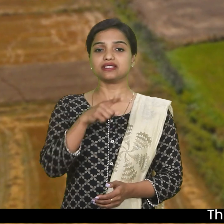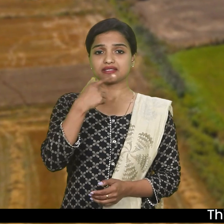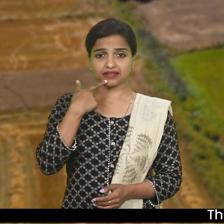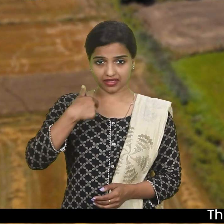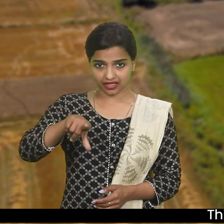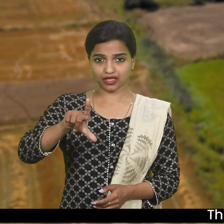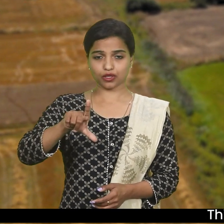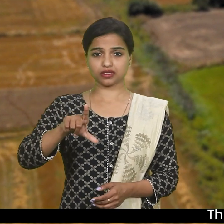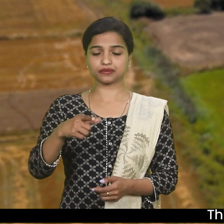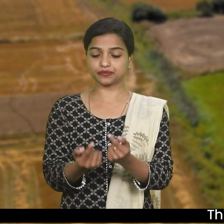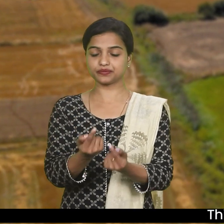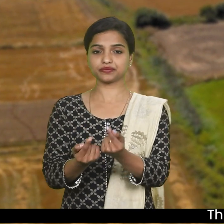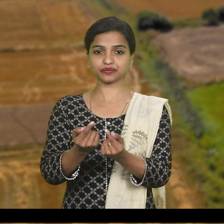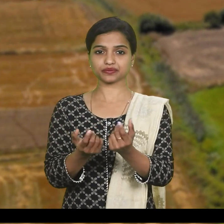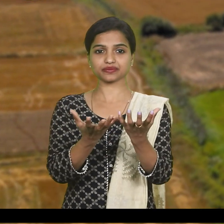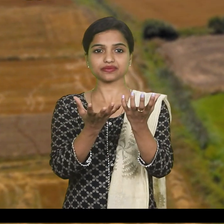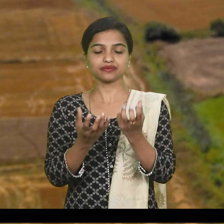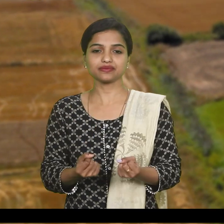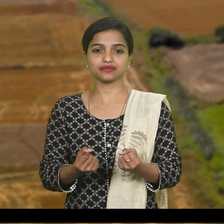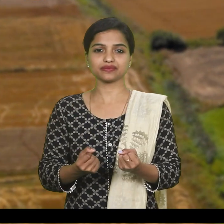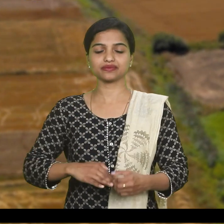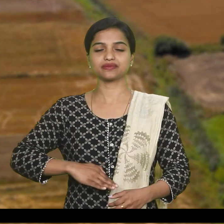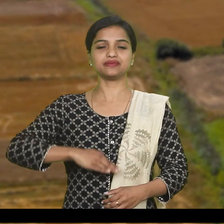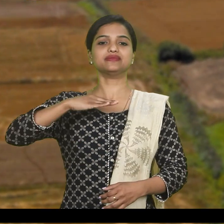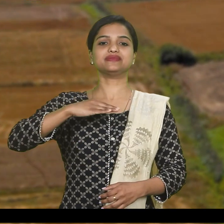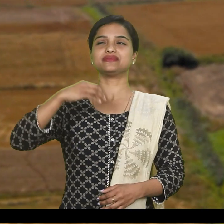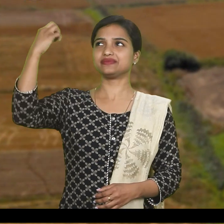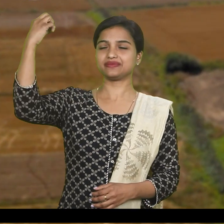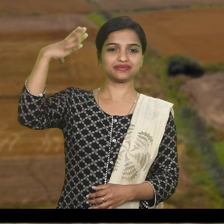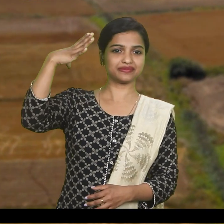This allows plant to get sufficient sunlight,